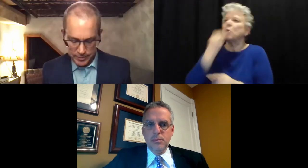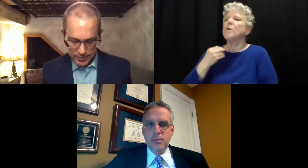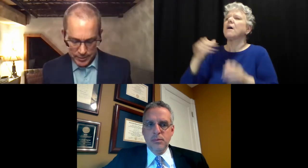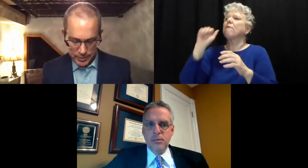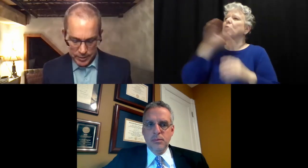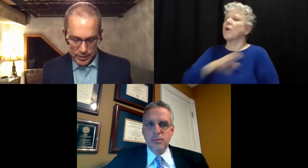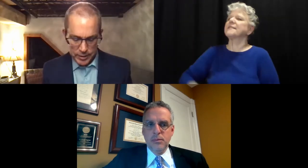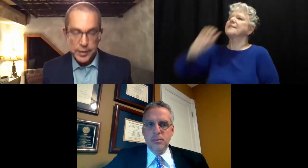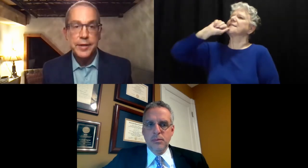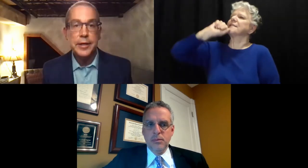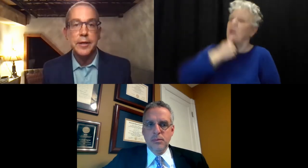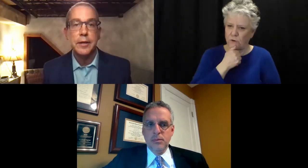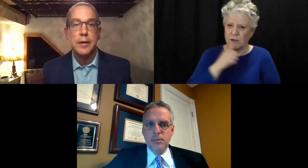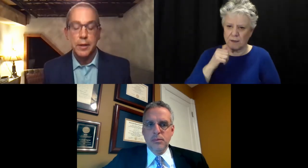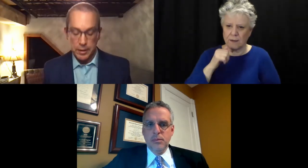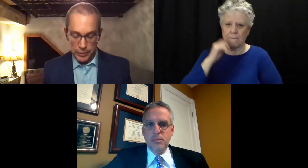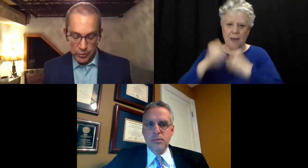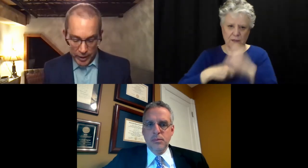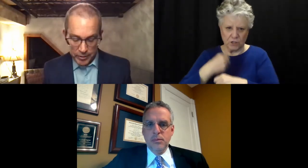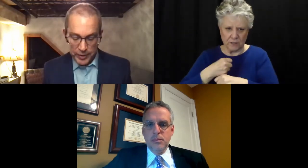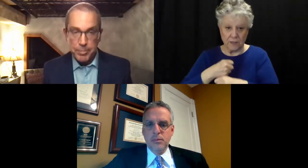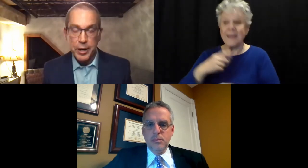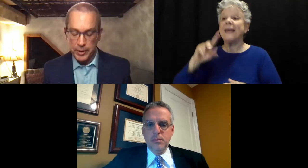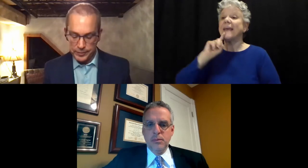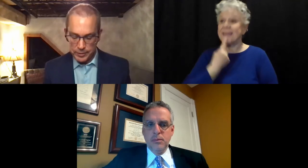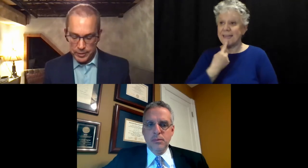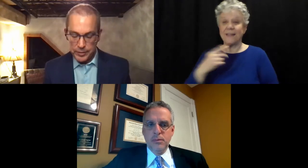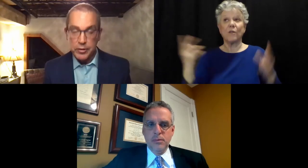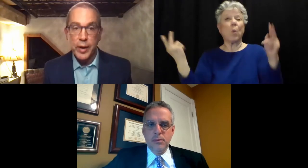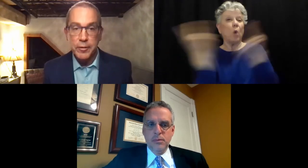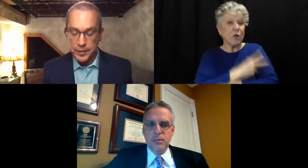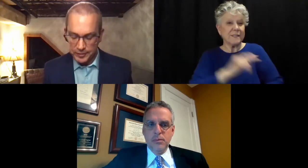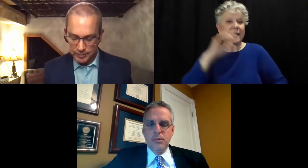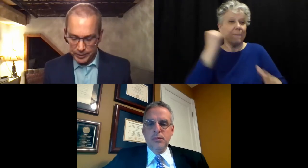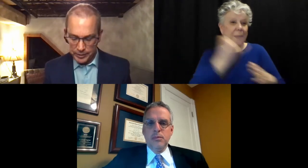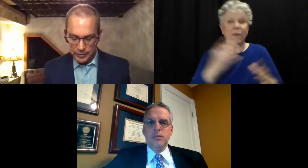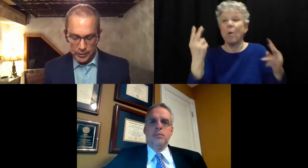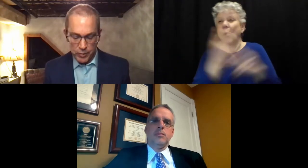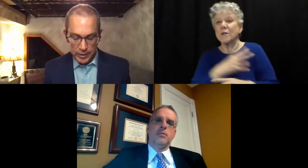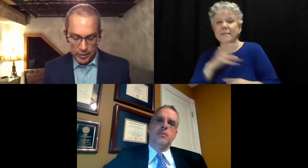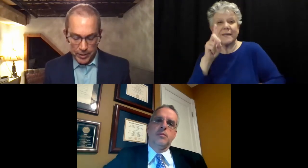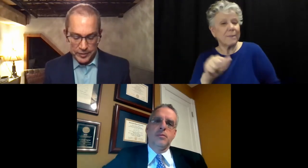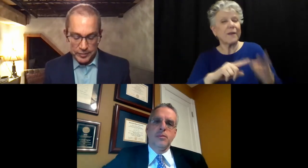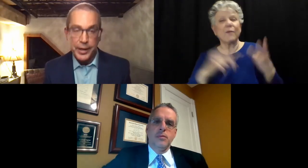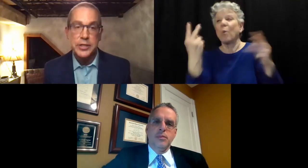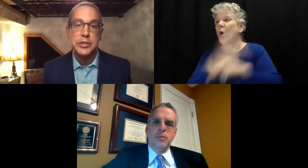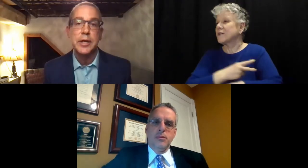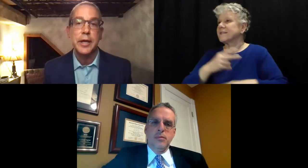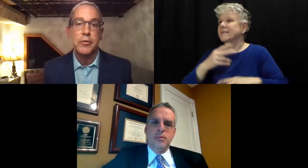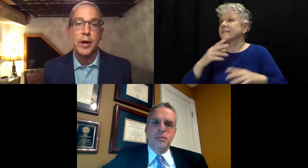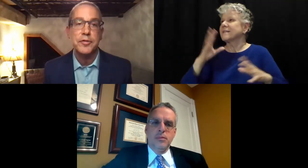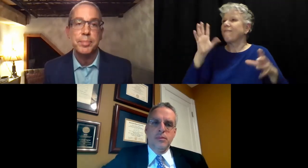passion. Indeed, the greater the impairment, the greater the disability, the greater the